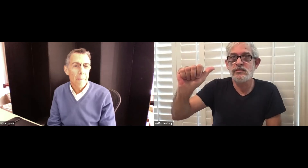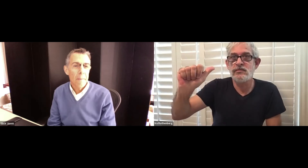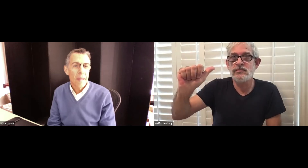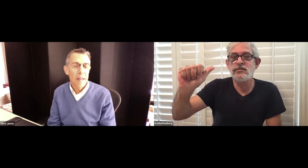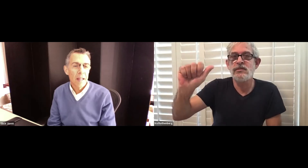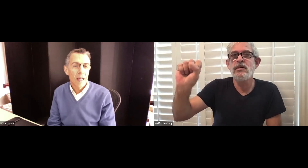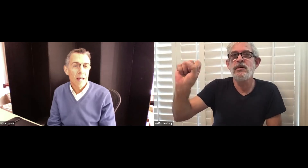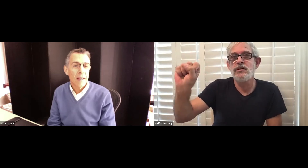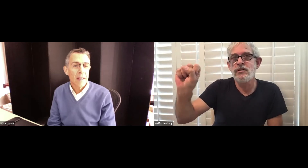Manila